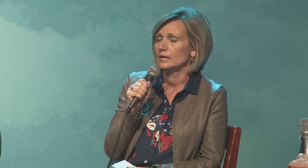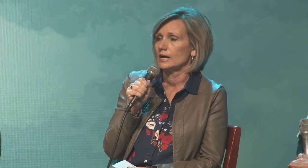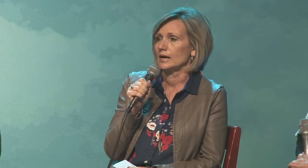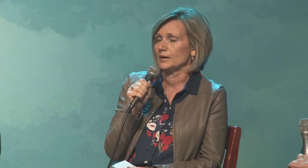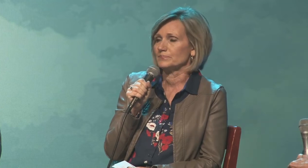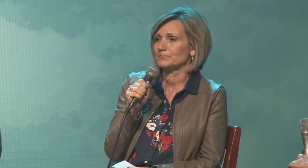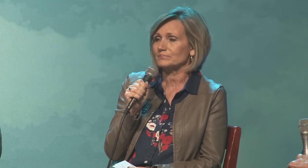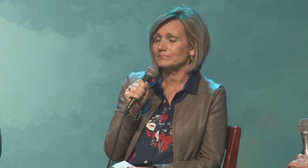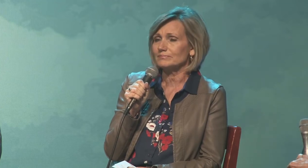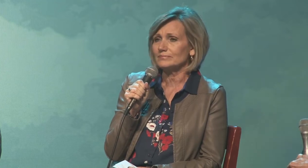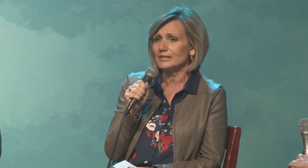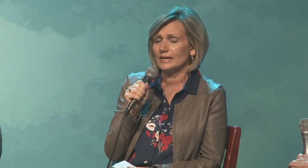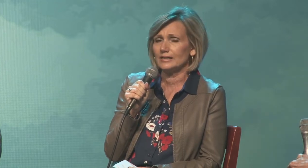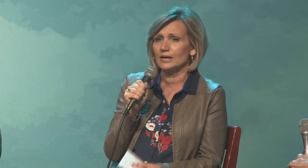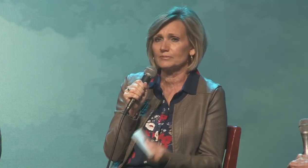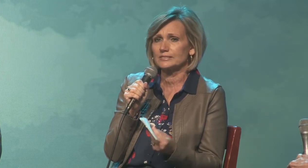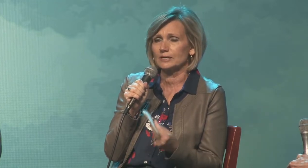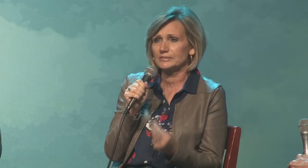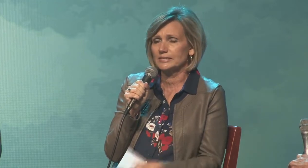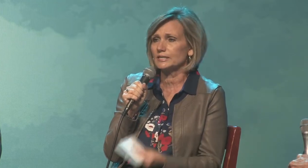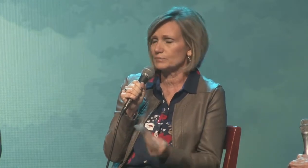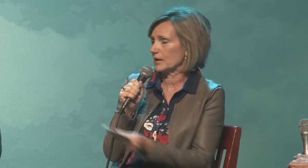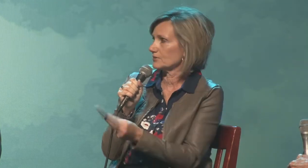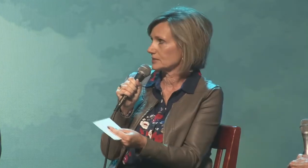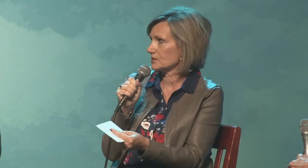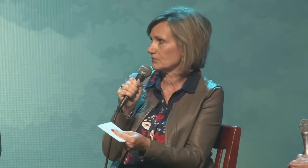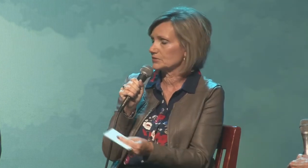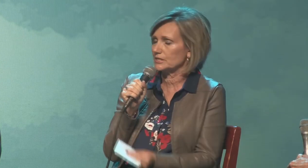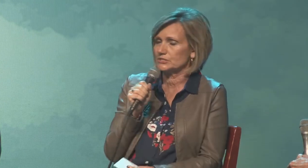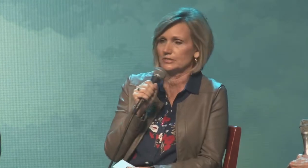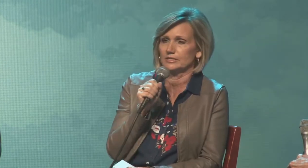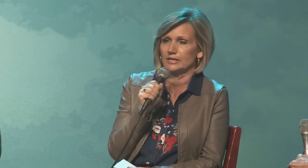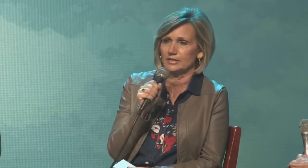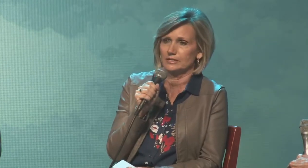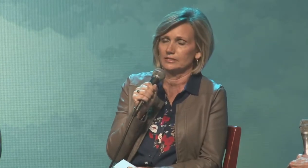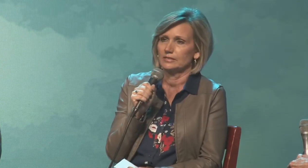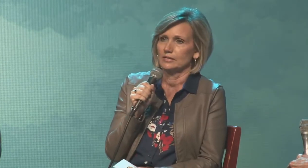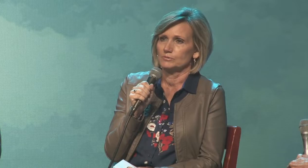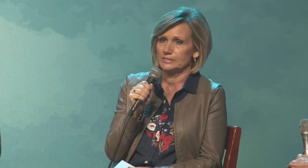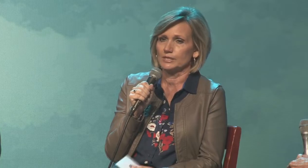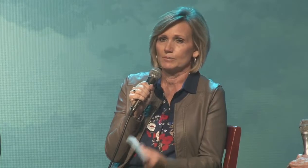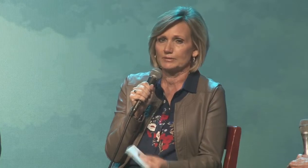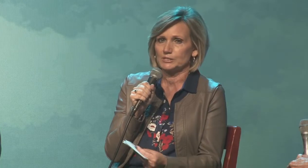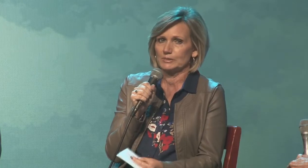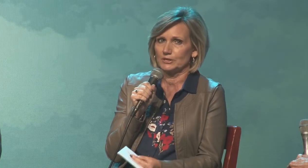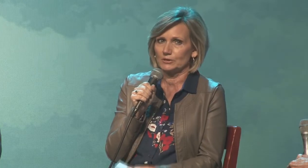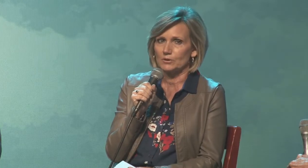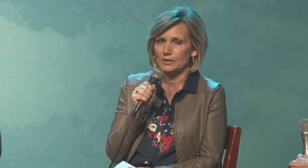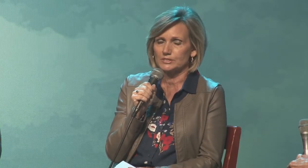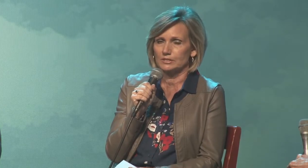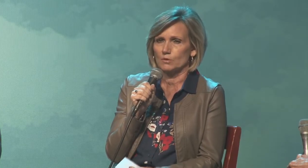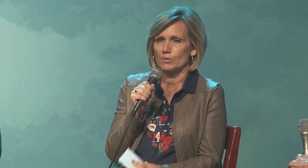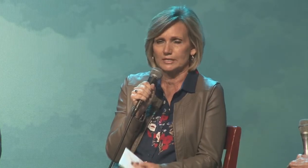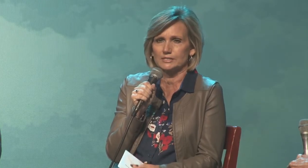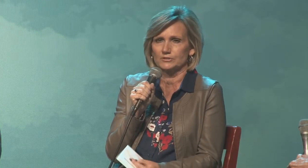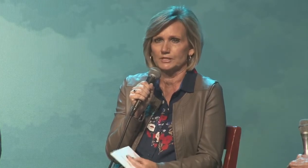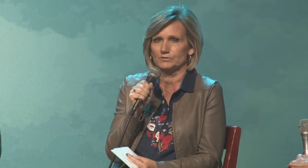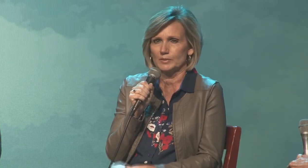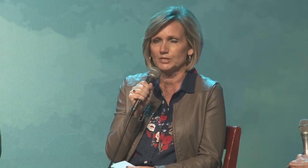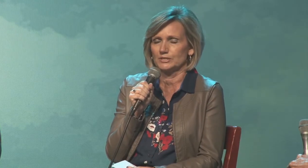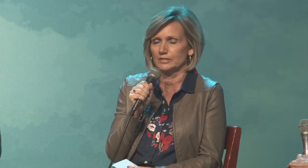me. And I was thinking about this conversation and was thinking about this particular question, like what